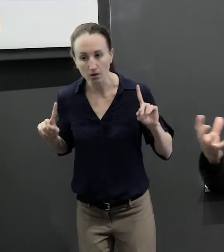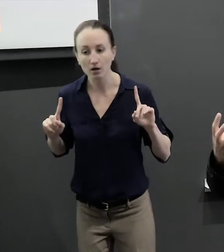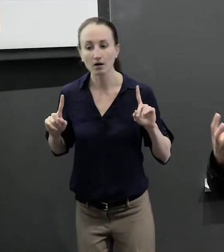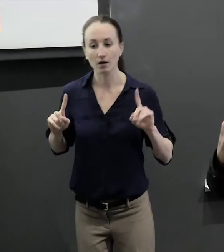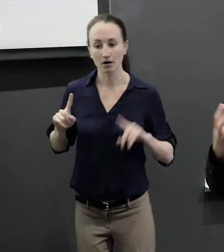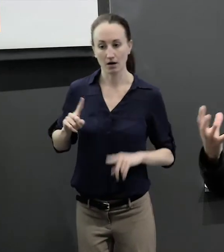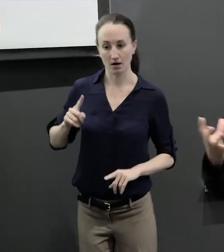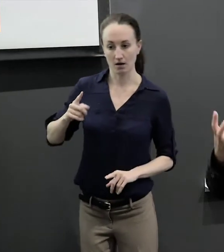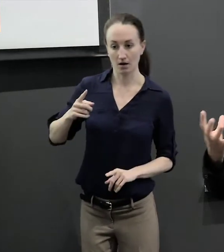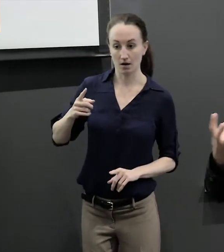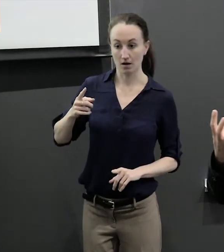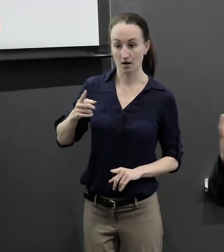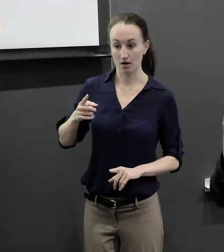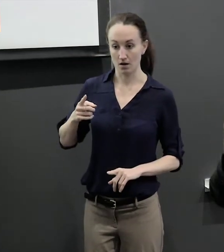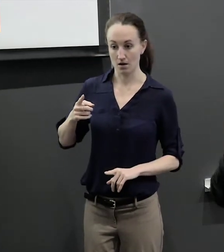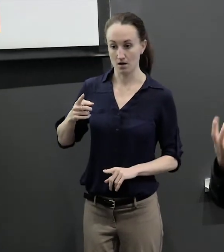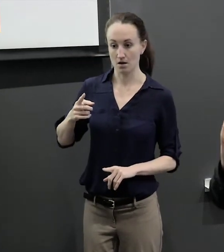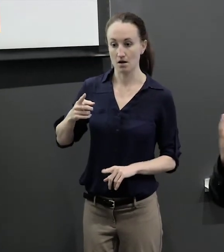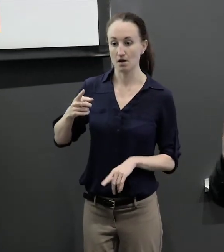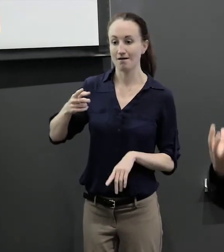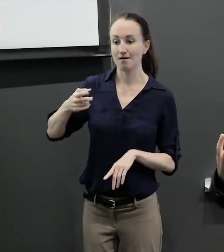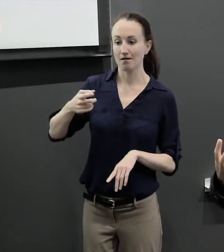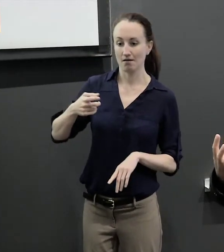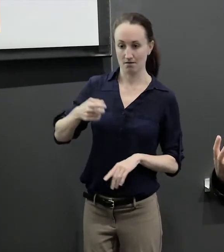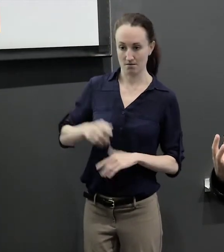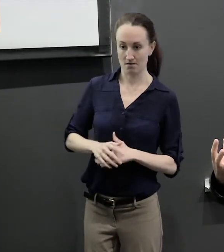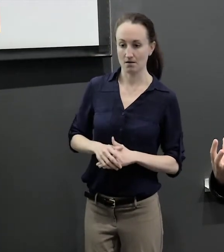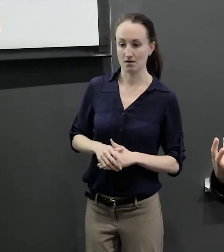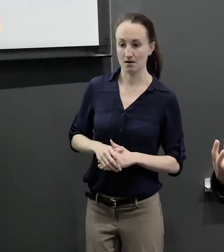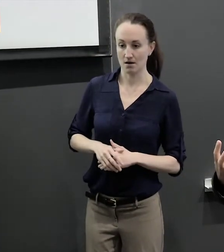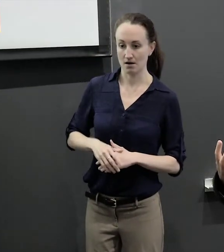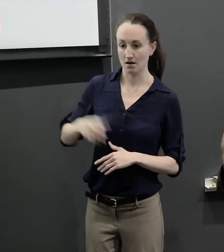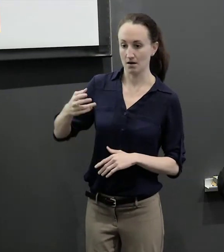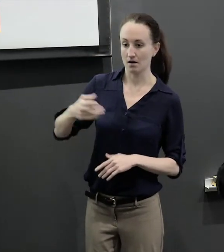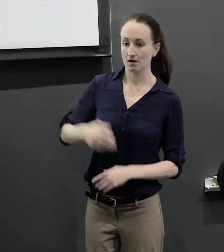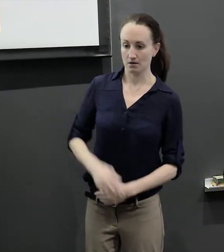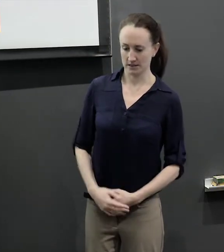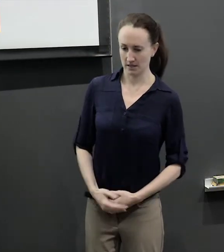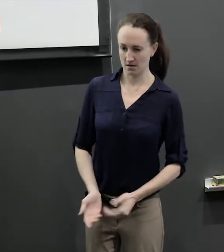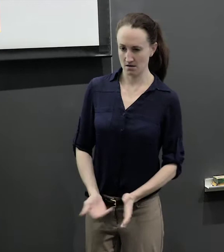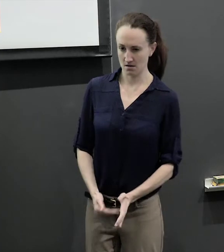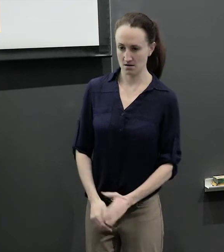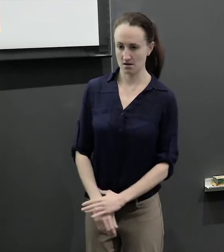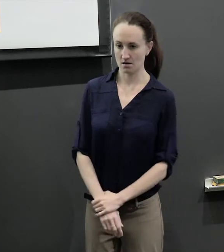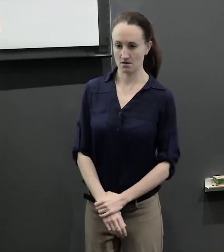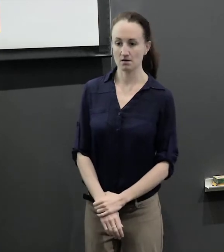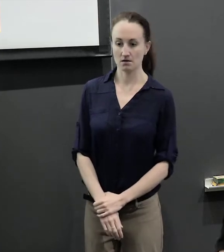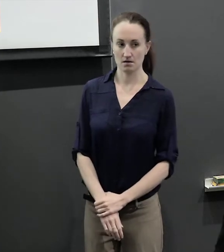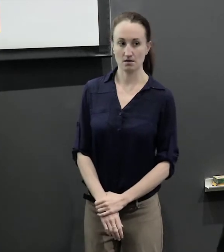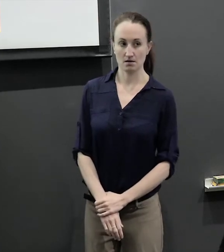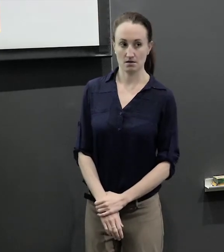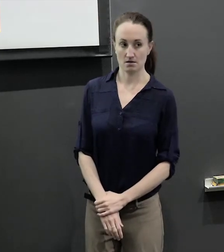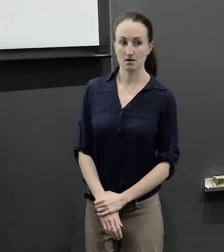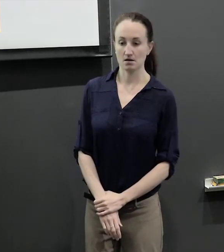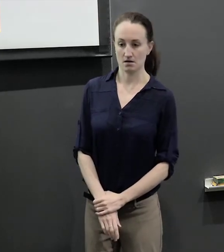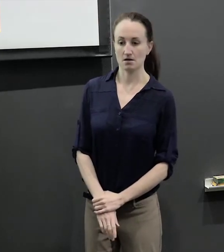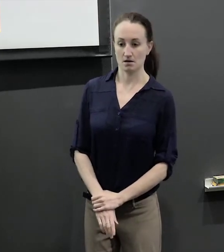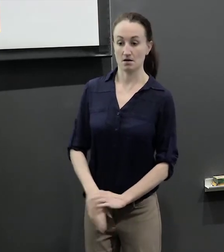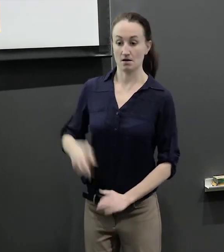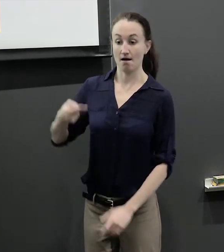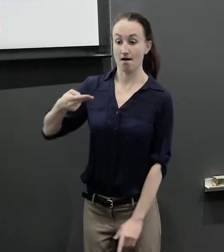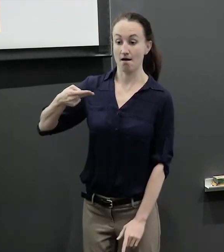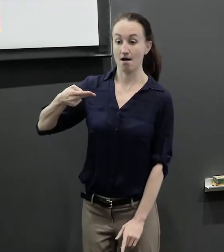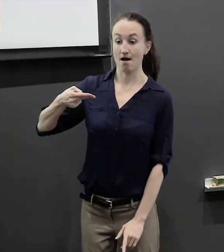between sign and gesture in sign language? That's not so obvious. In fact, there's currently ongoing work